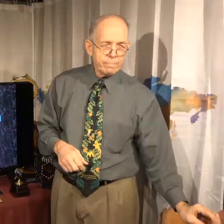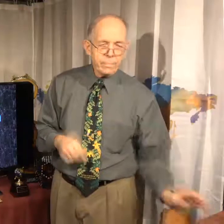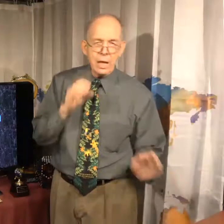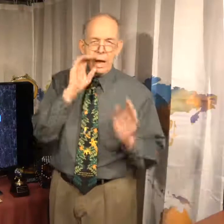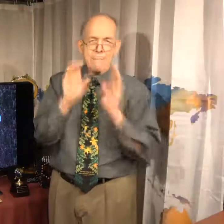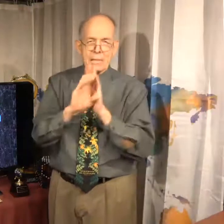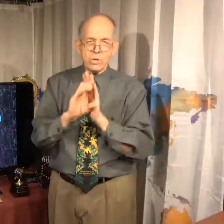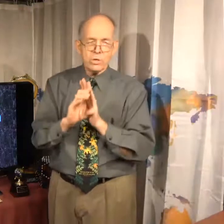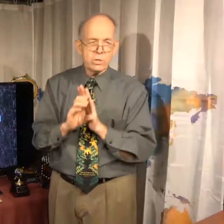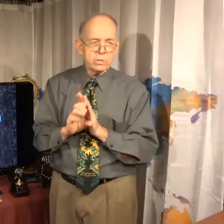A picture.